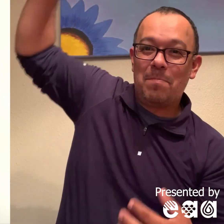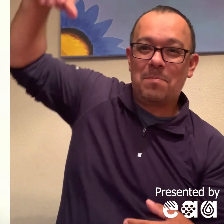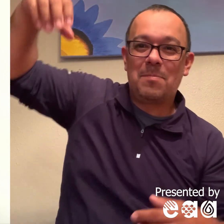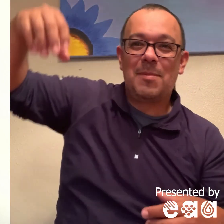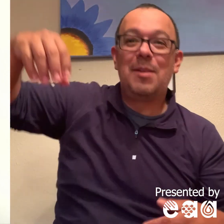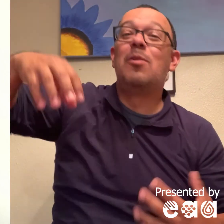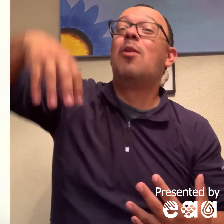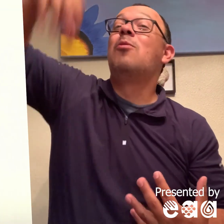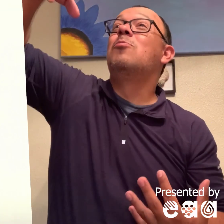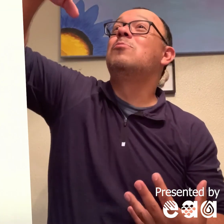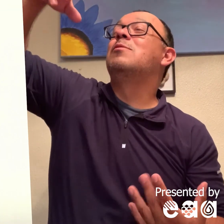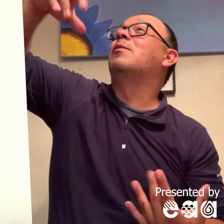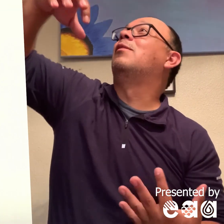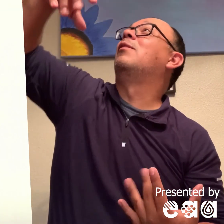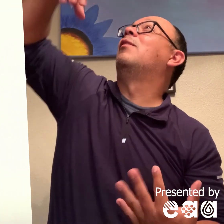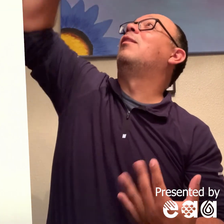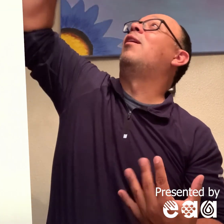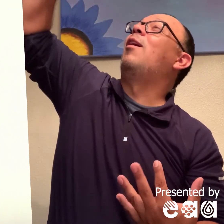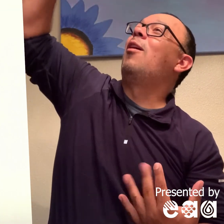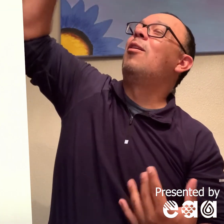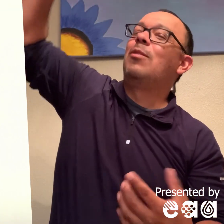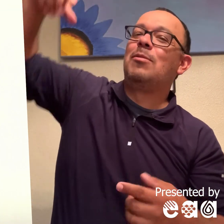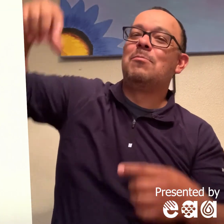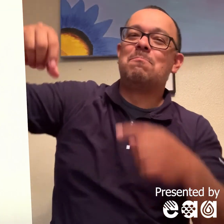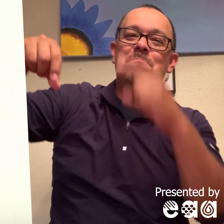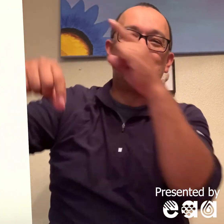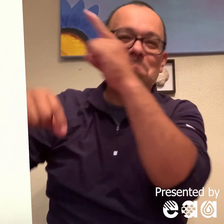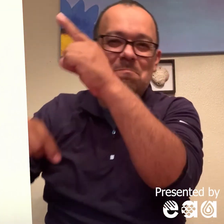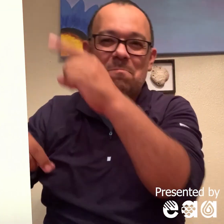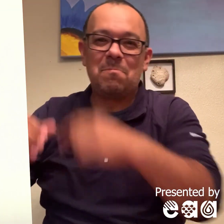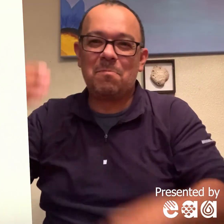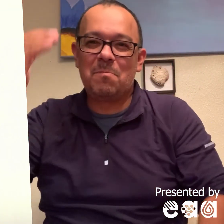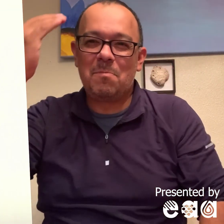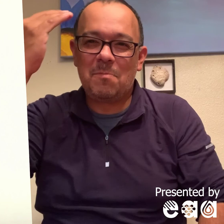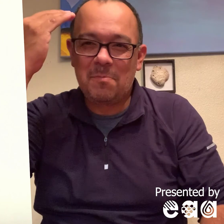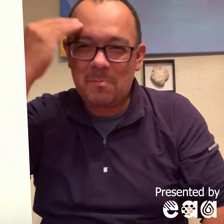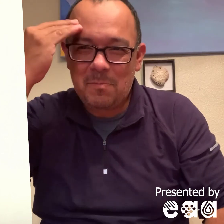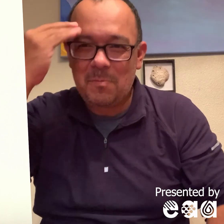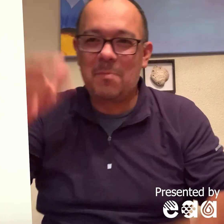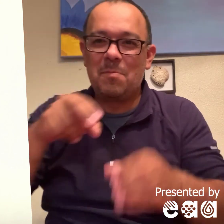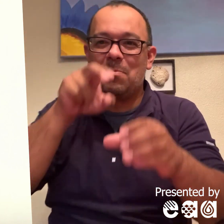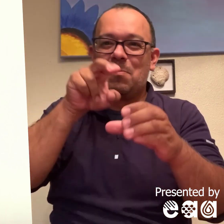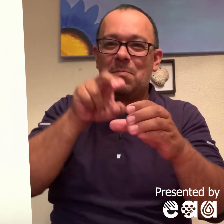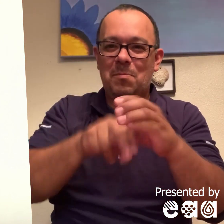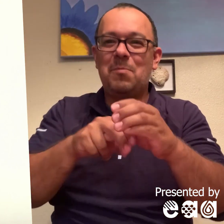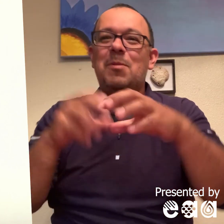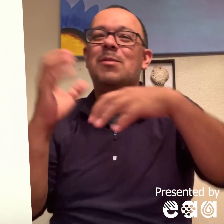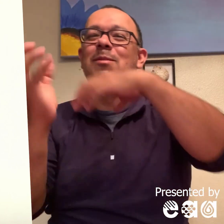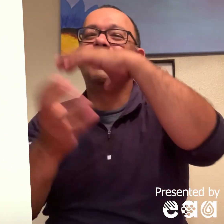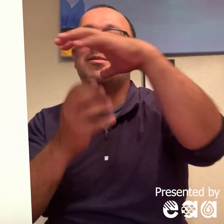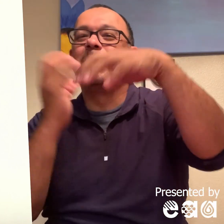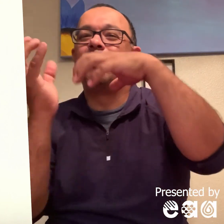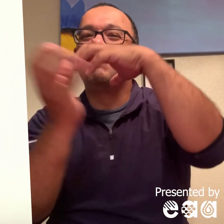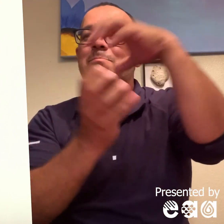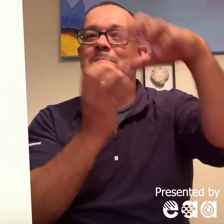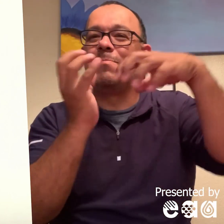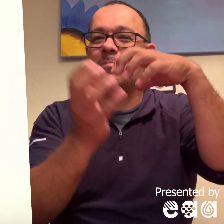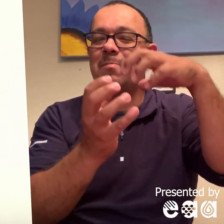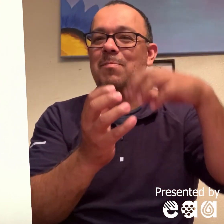And as he rose, he knew he would join the clouds